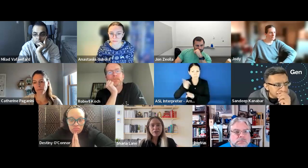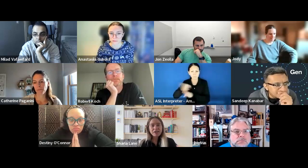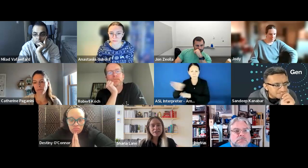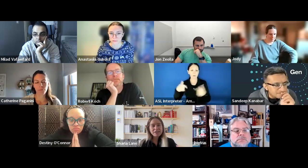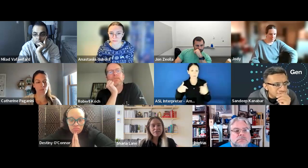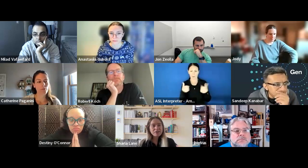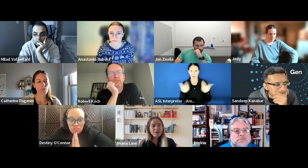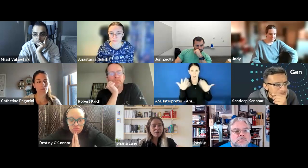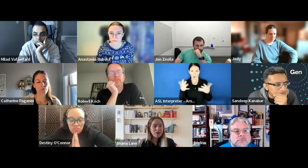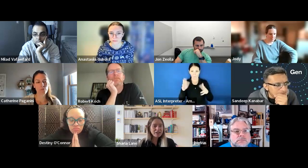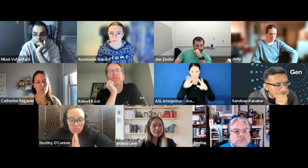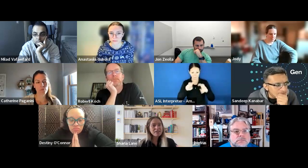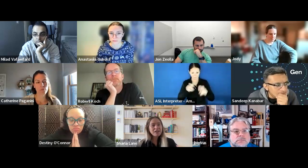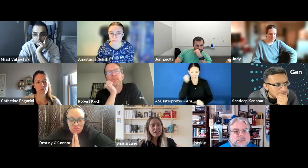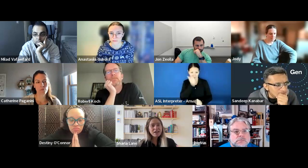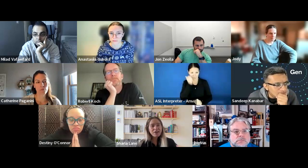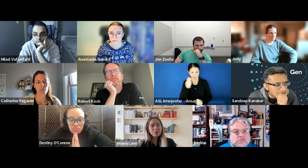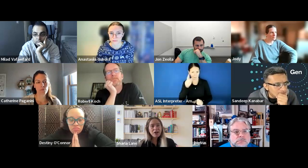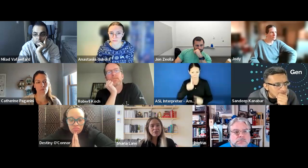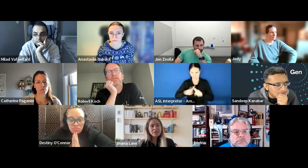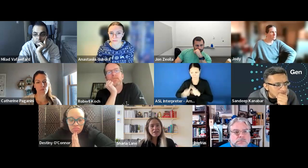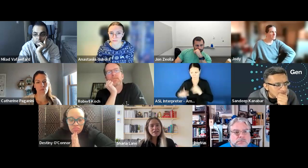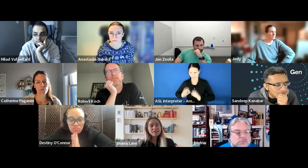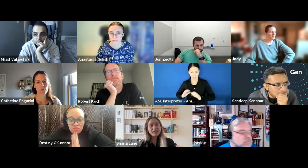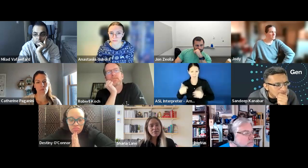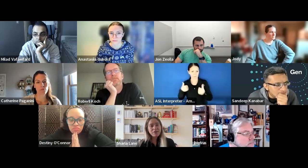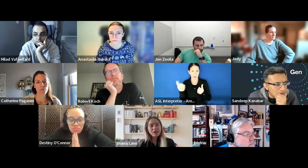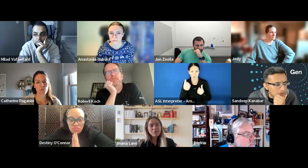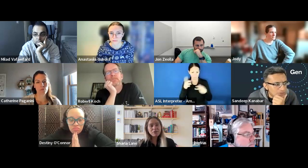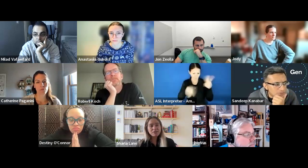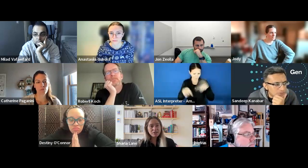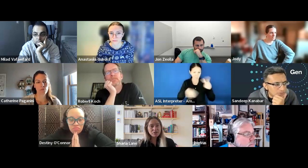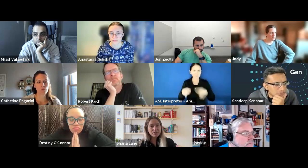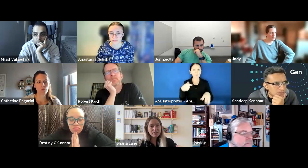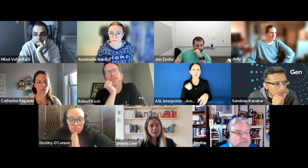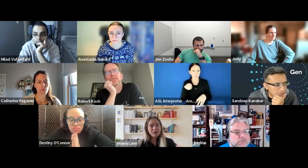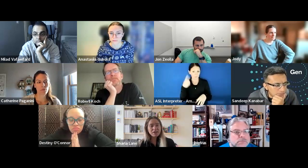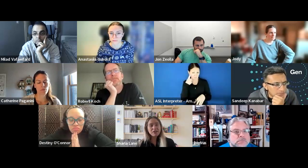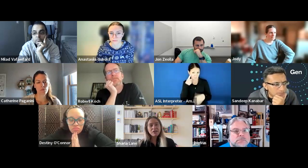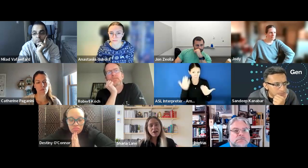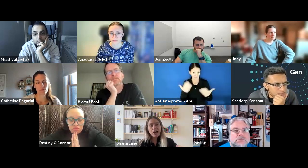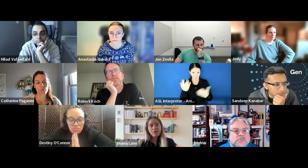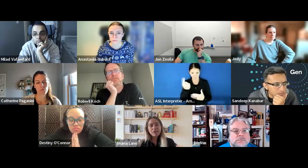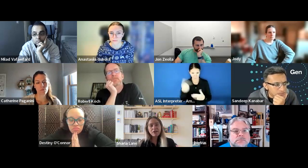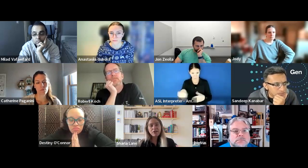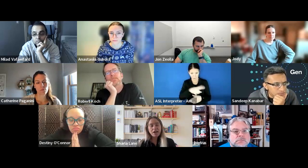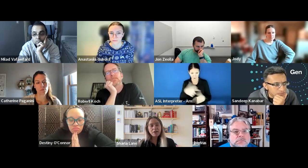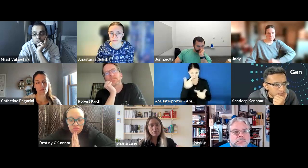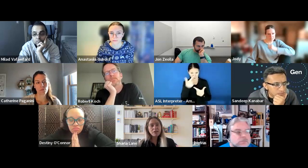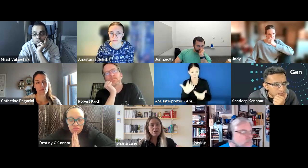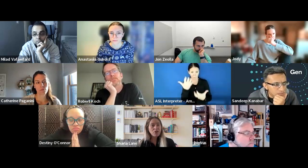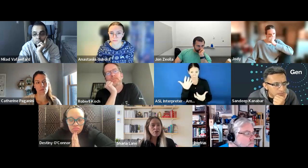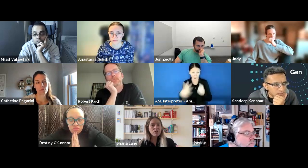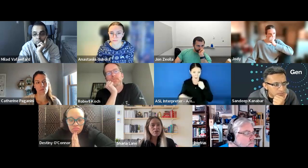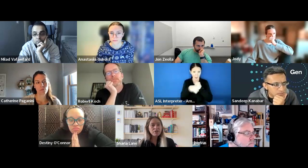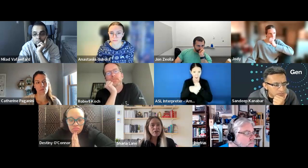already looking at these every day for clients. And what I was thinking is if anyone is interested in having their